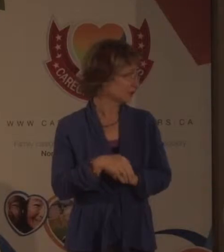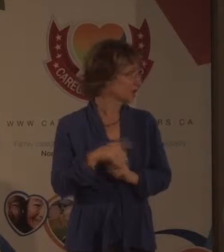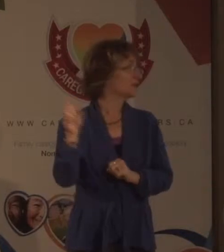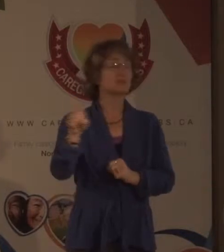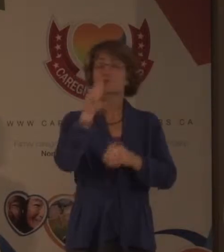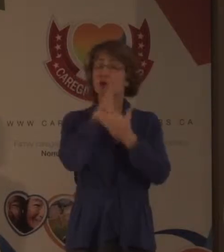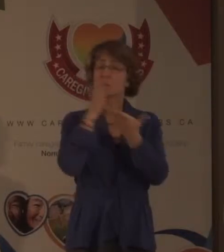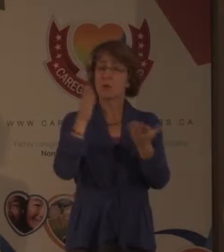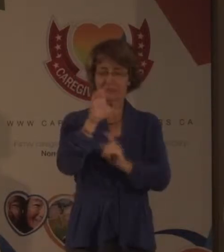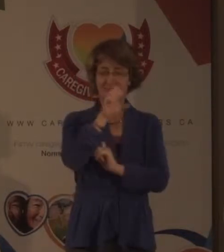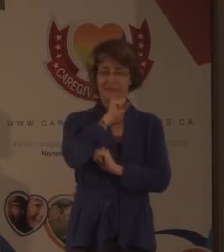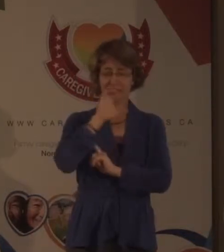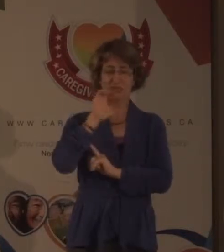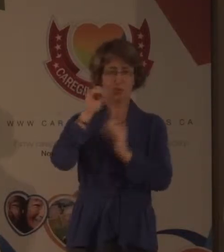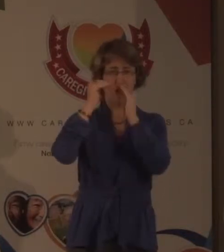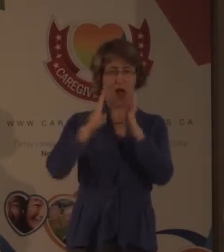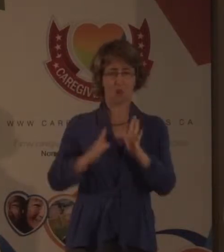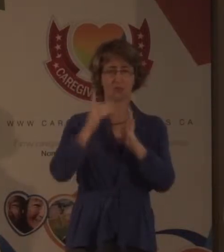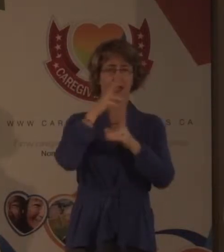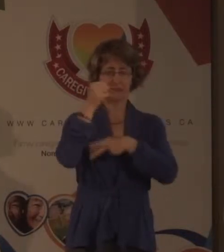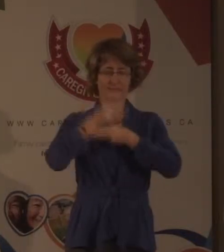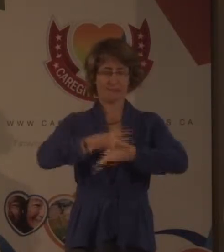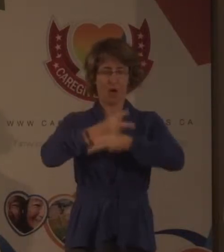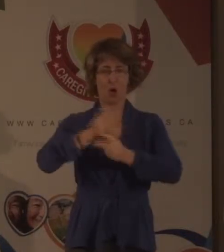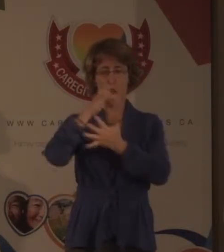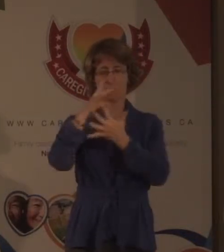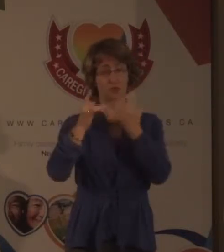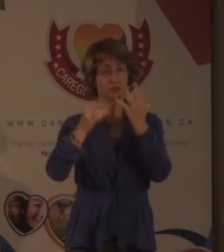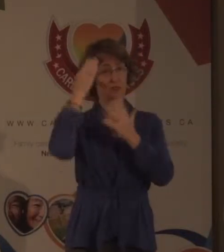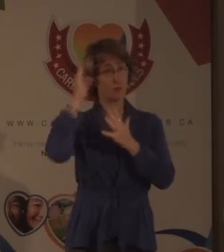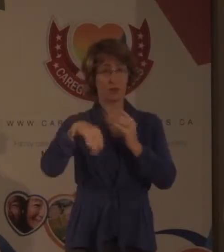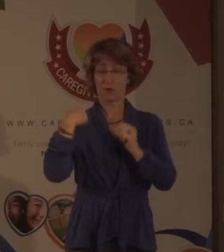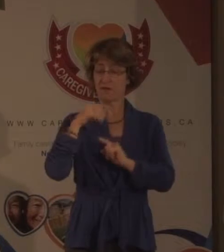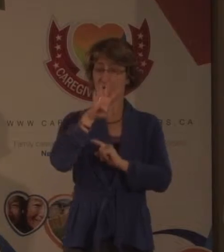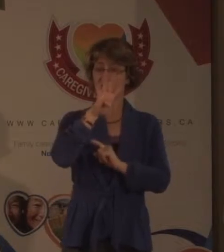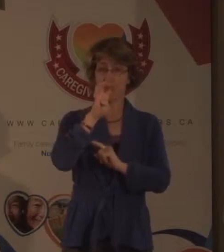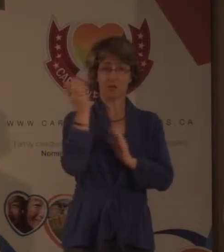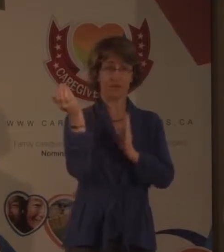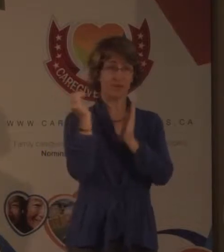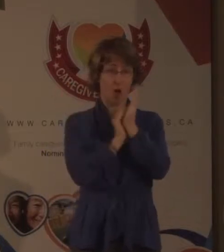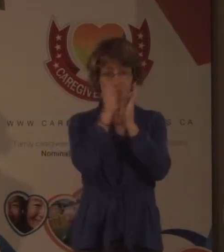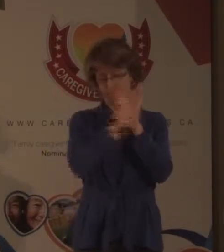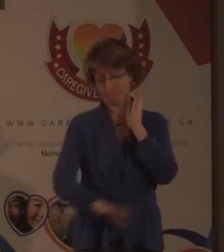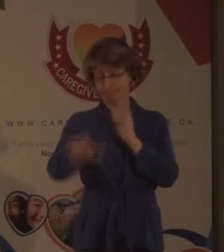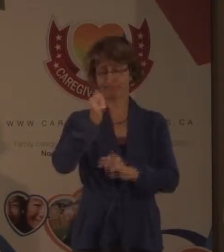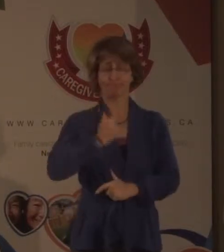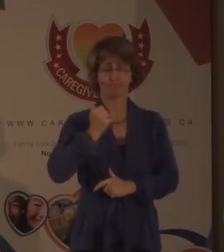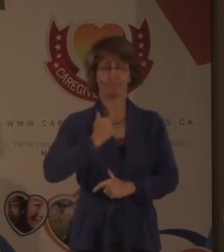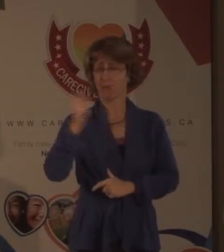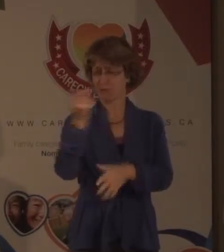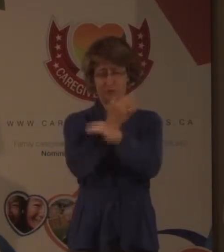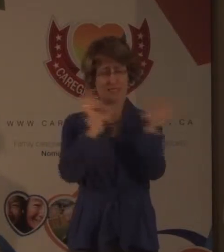senior housing and care options. We have 400,000 that go across Canada, and it's a free publication